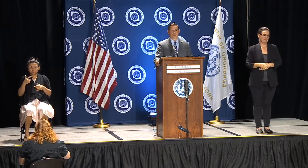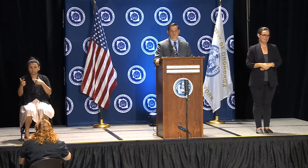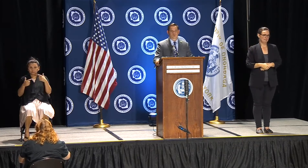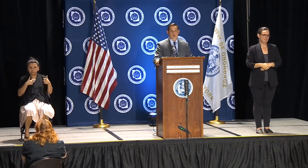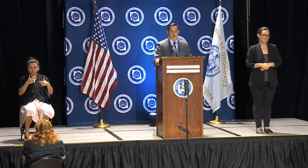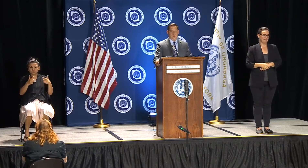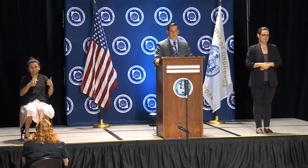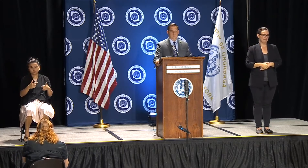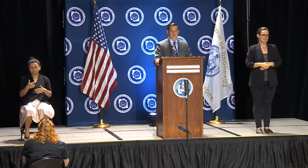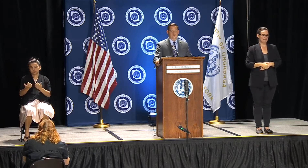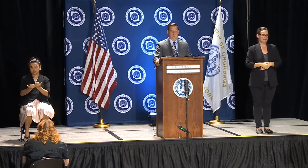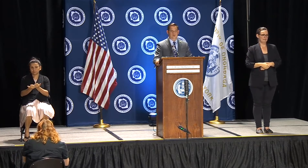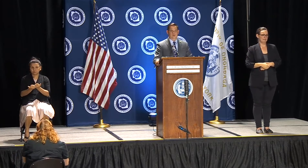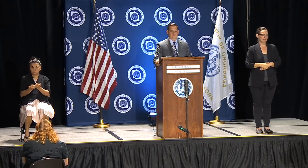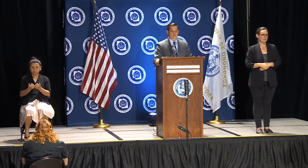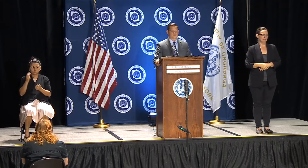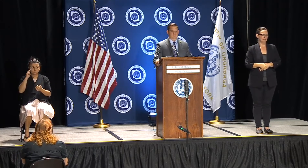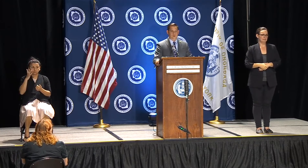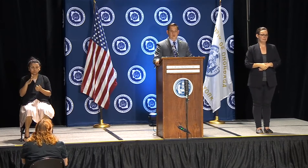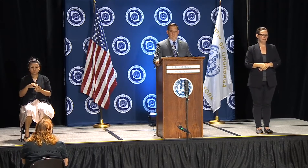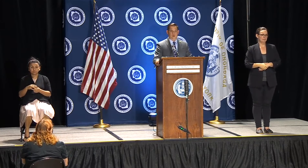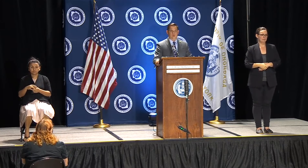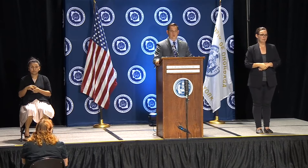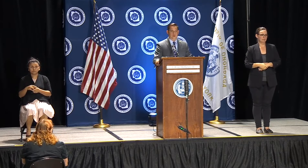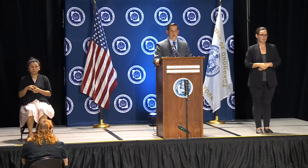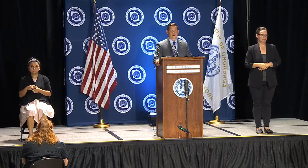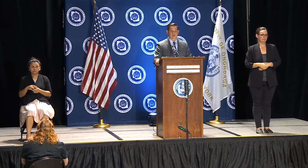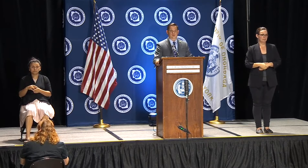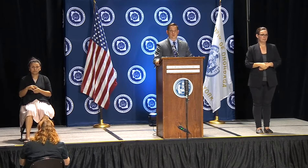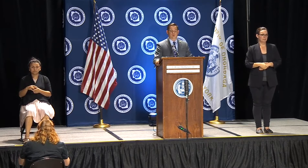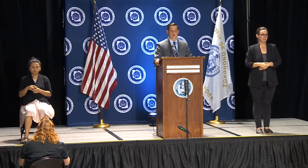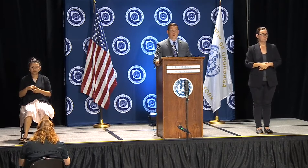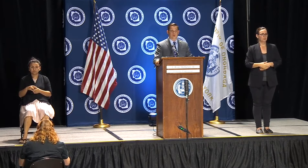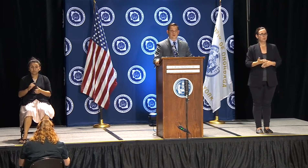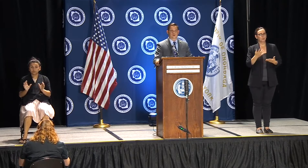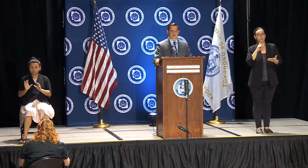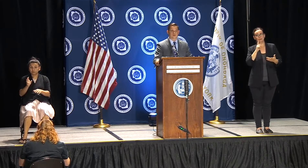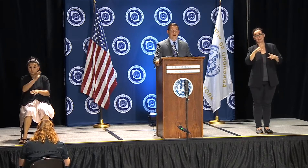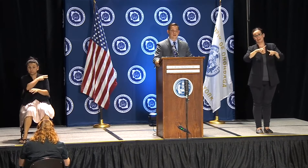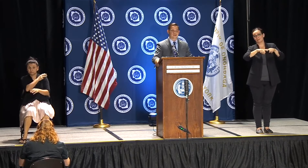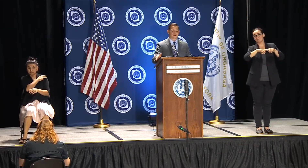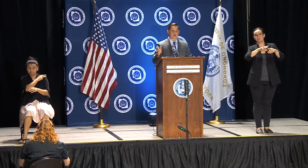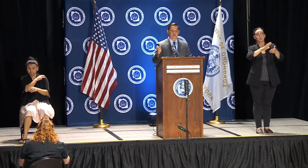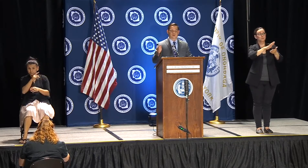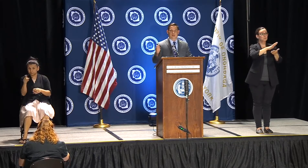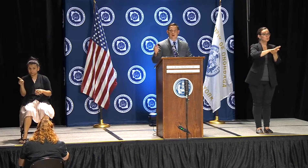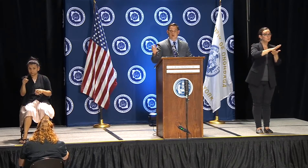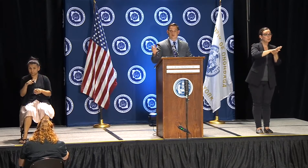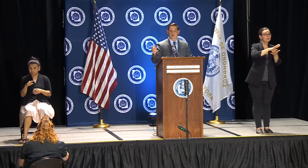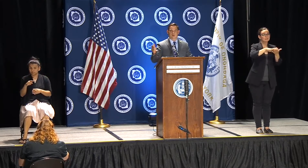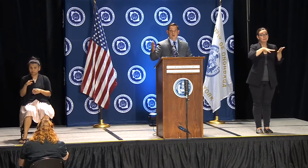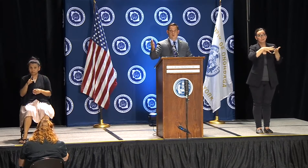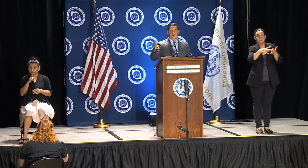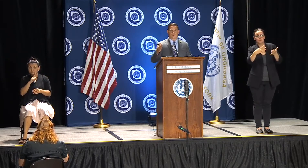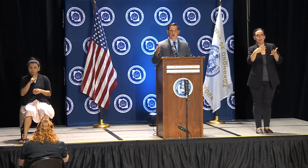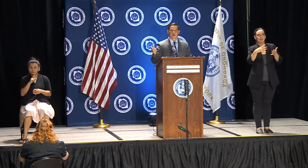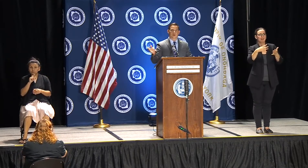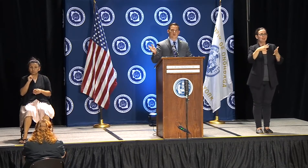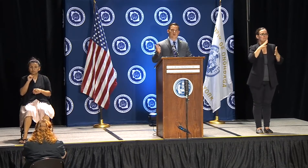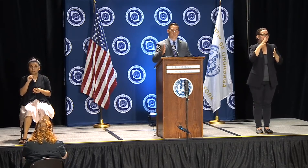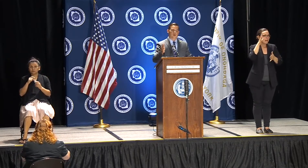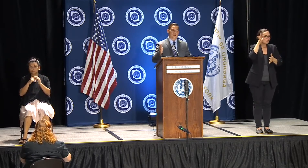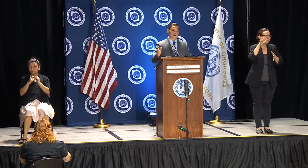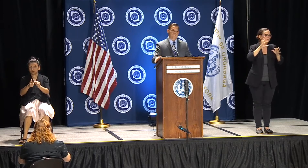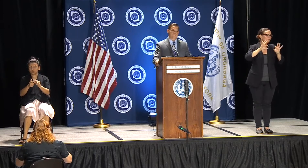school. But certainly if we don't, then essentially what we're doing is instead of having a certain number of layoffs, we'll work